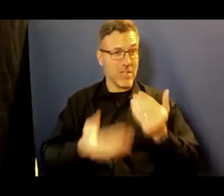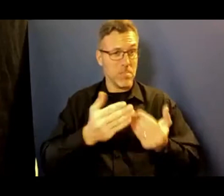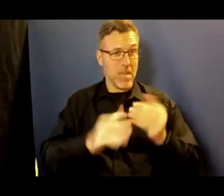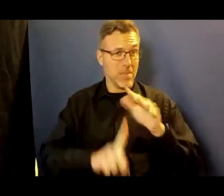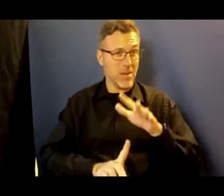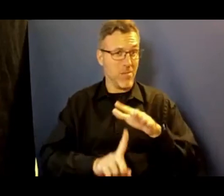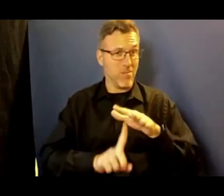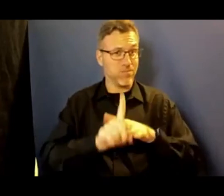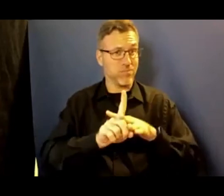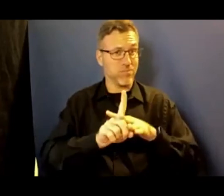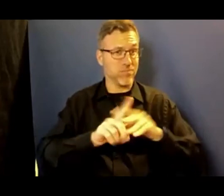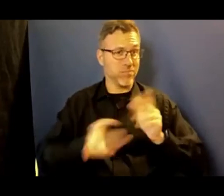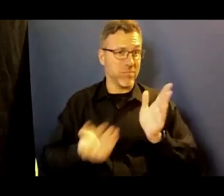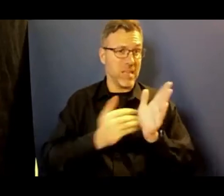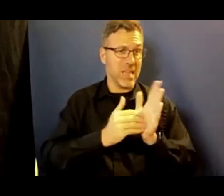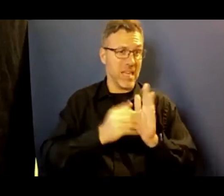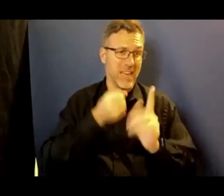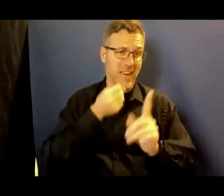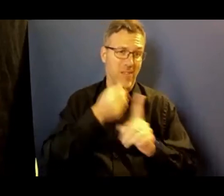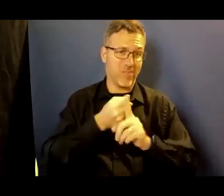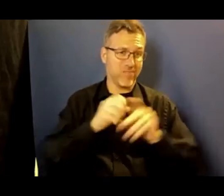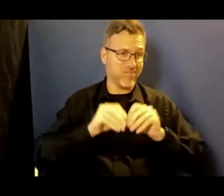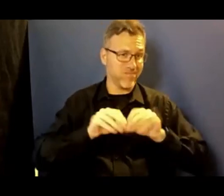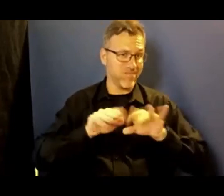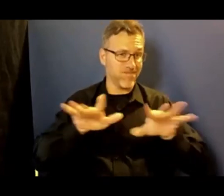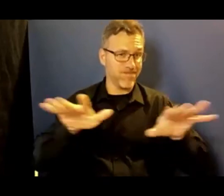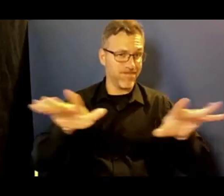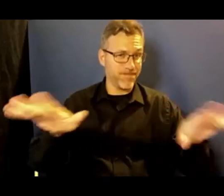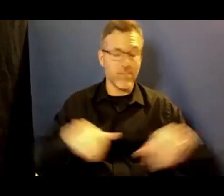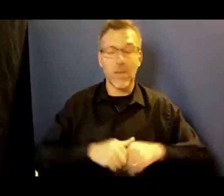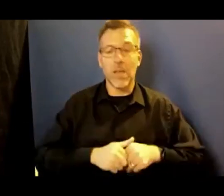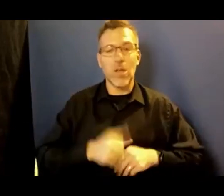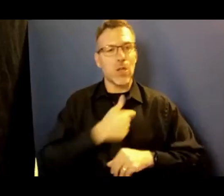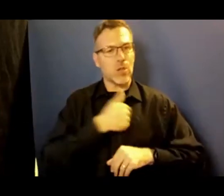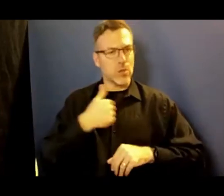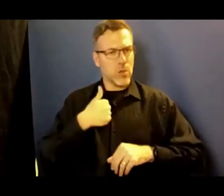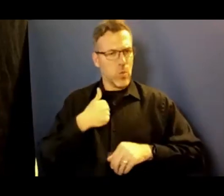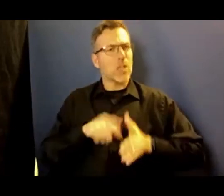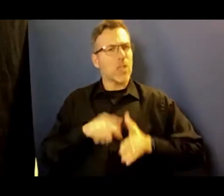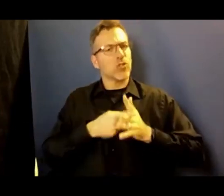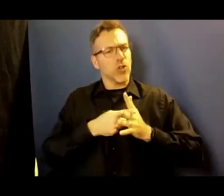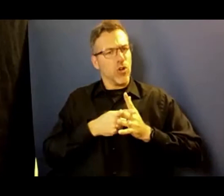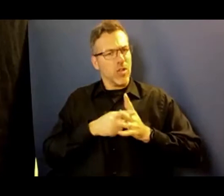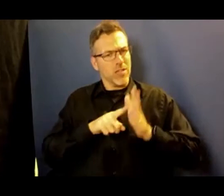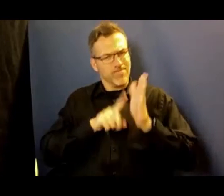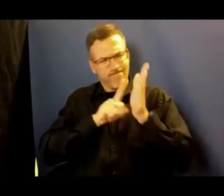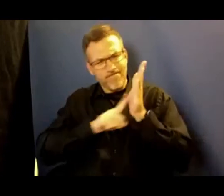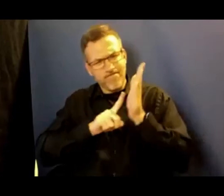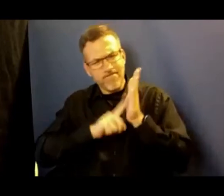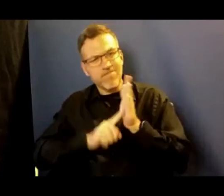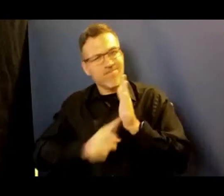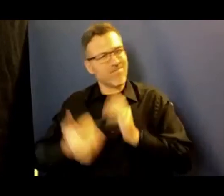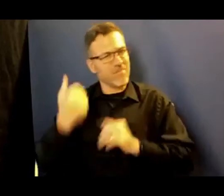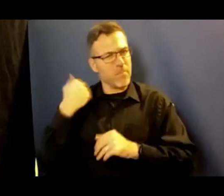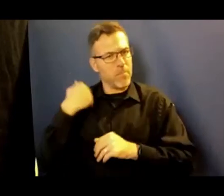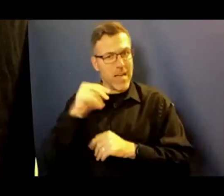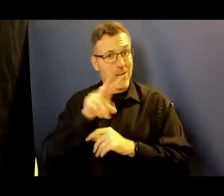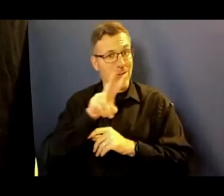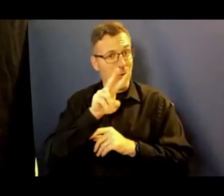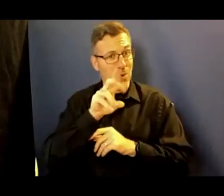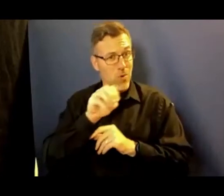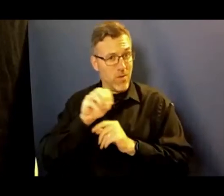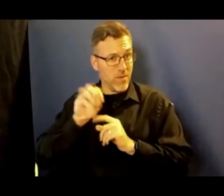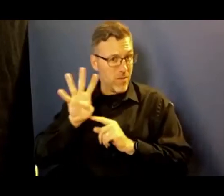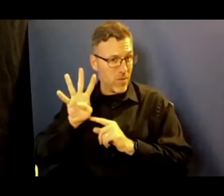that virus and developing vaccines starting in 2004. So we've actually been working